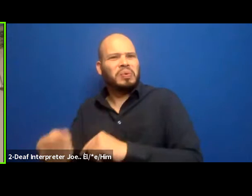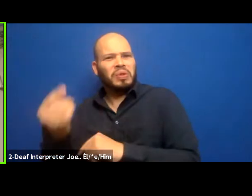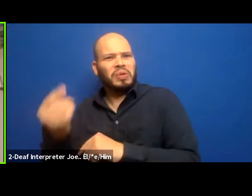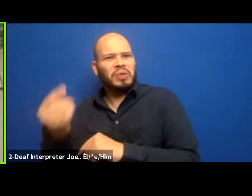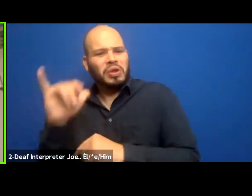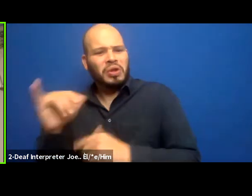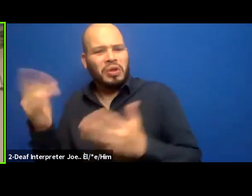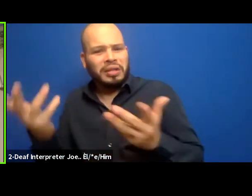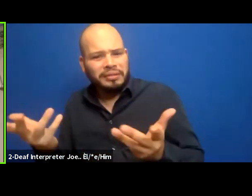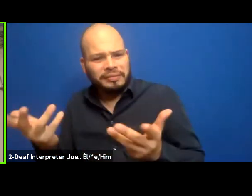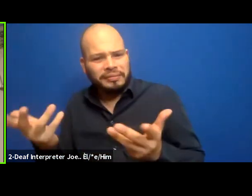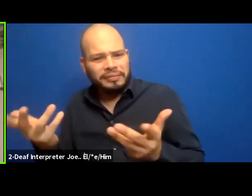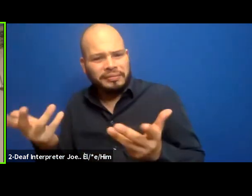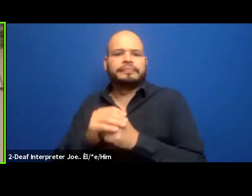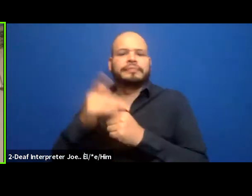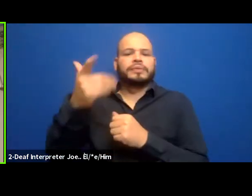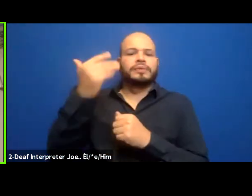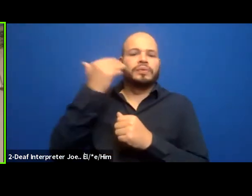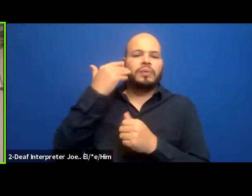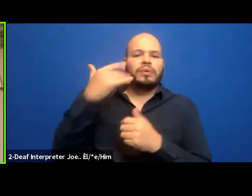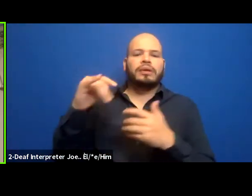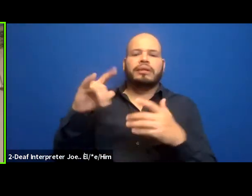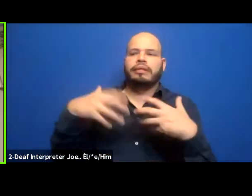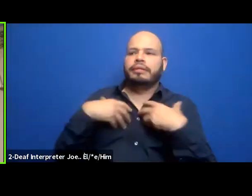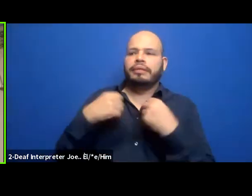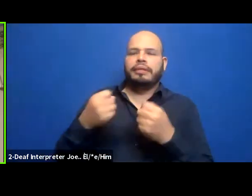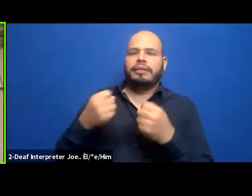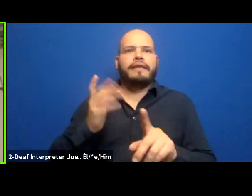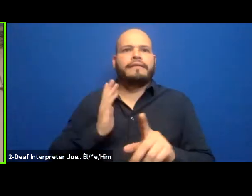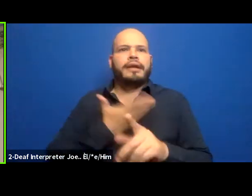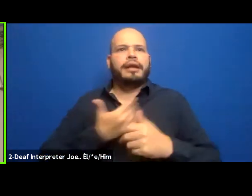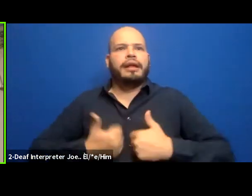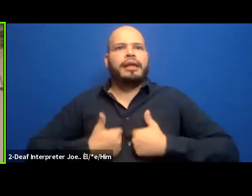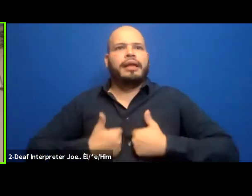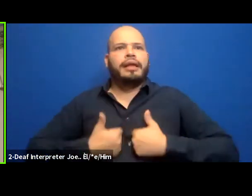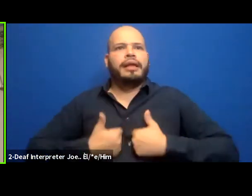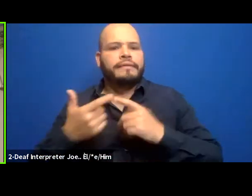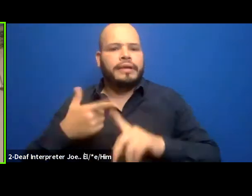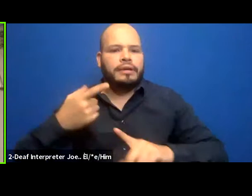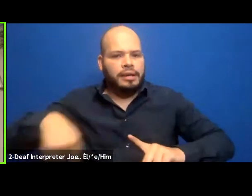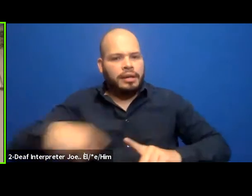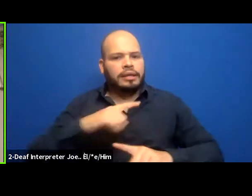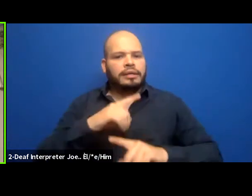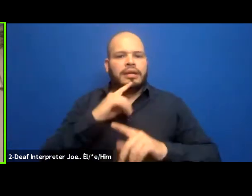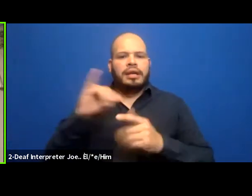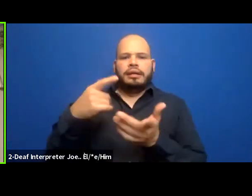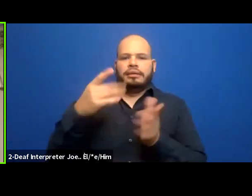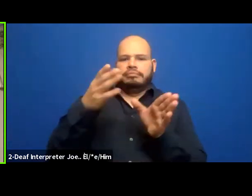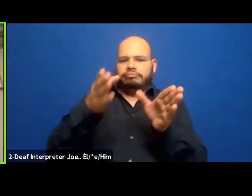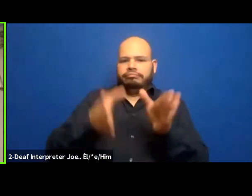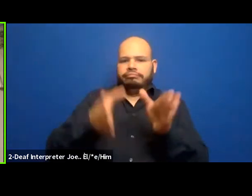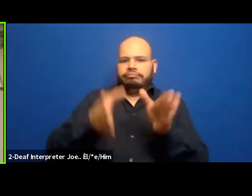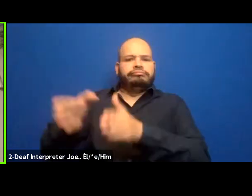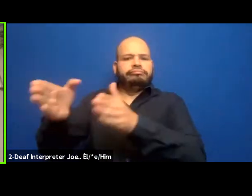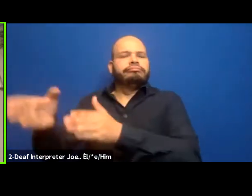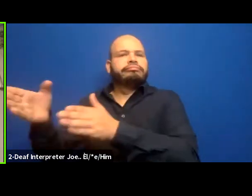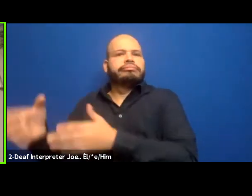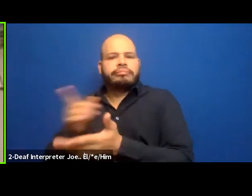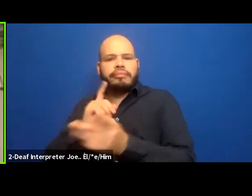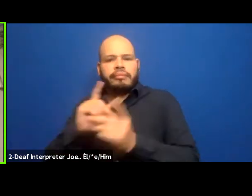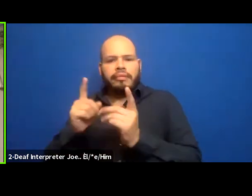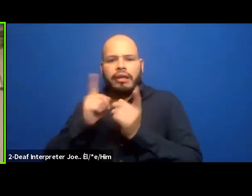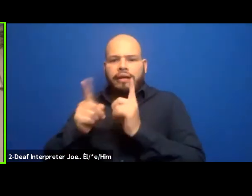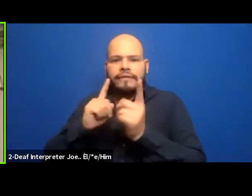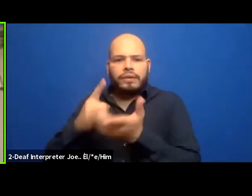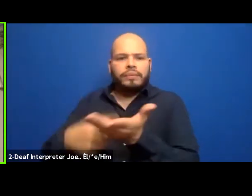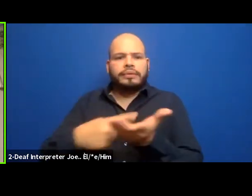dialogues through certain questions that can engage us and really being vulnerable. Because through healing, we started